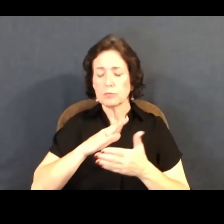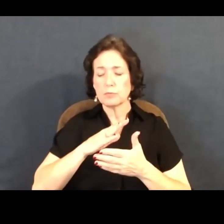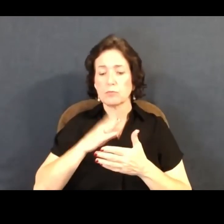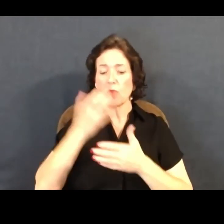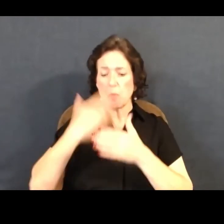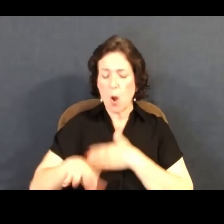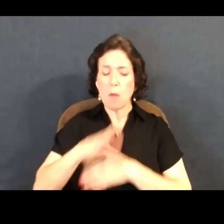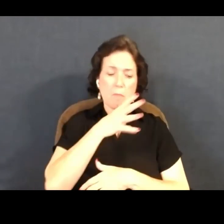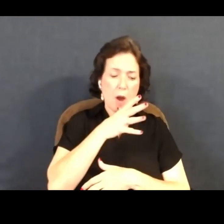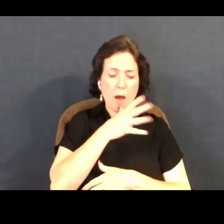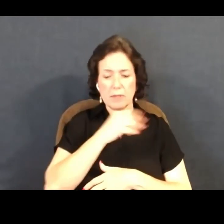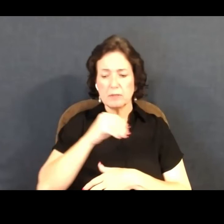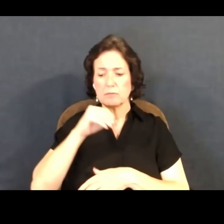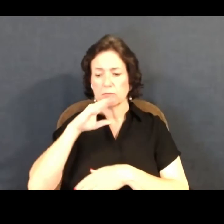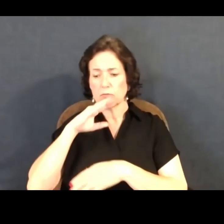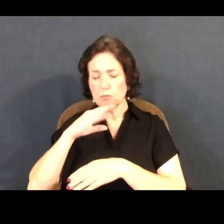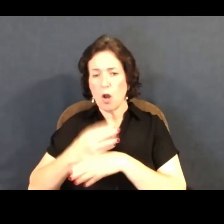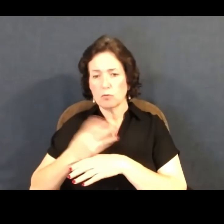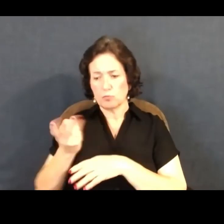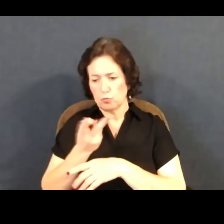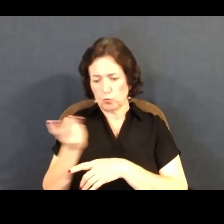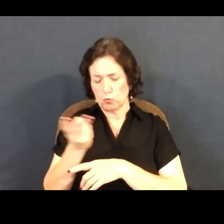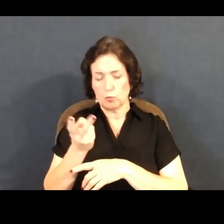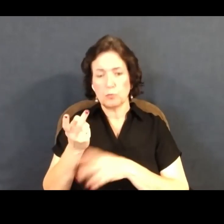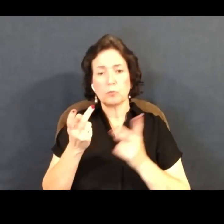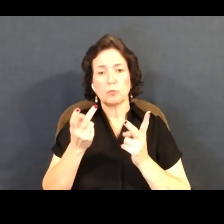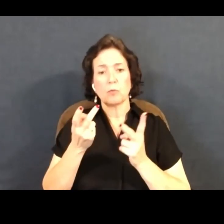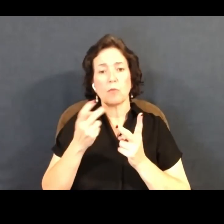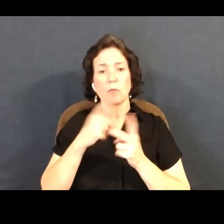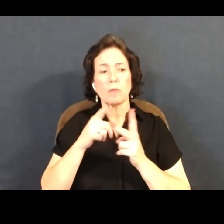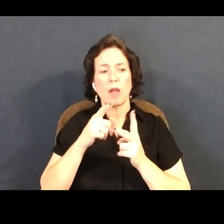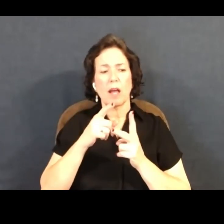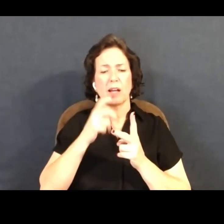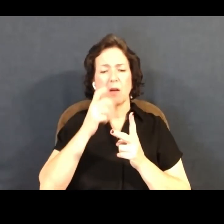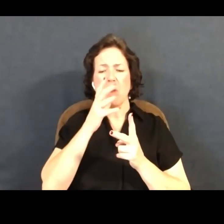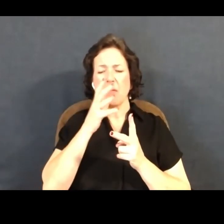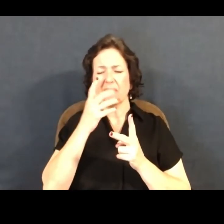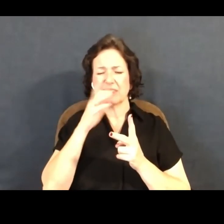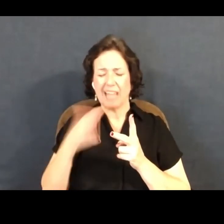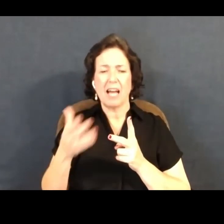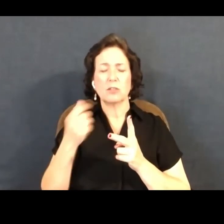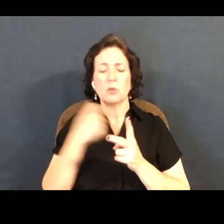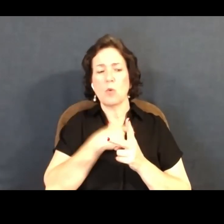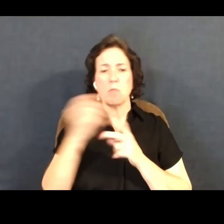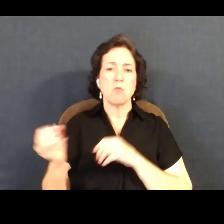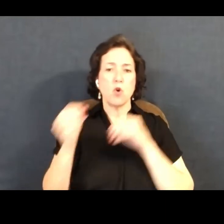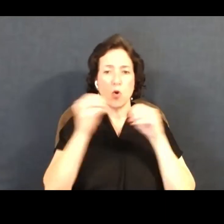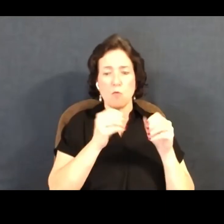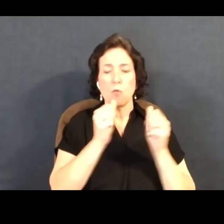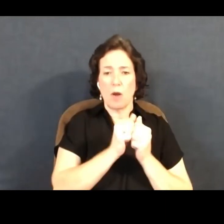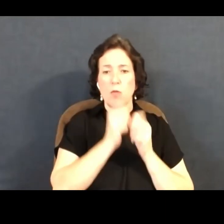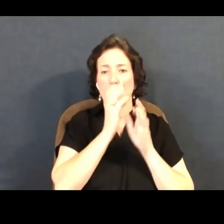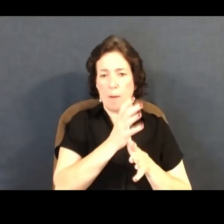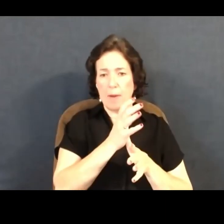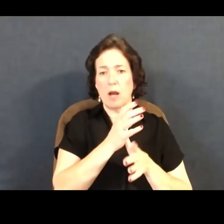died recently, and we'd moved to live with my grandmother and my grandfather, Grandpa Schweitzer, Grandma Rarey. So Grandma